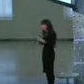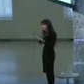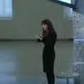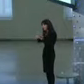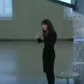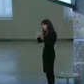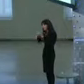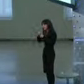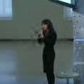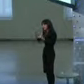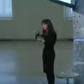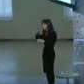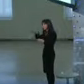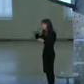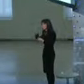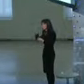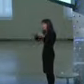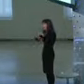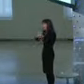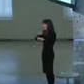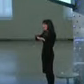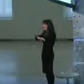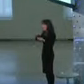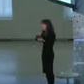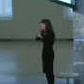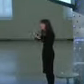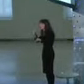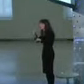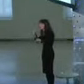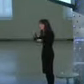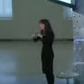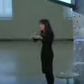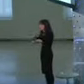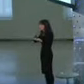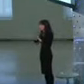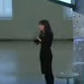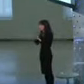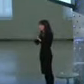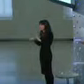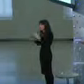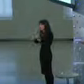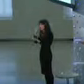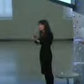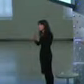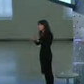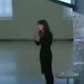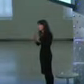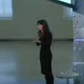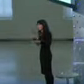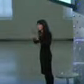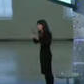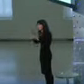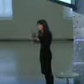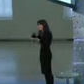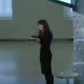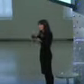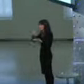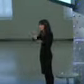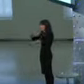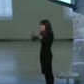showing anymore, we're getting meaning through what the player does. So the player understands what